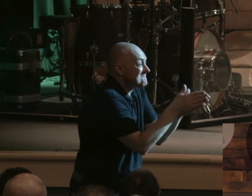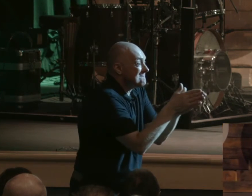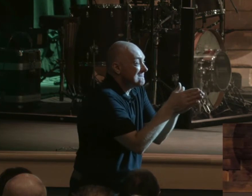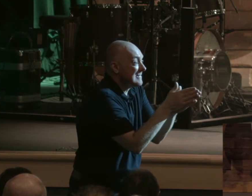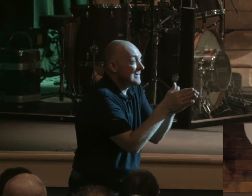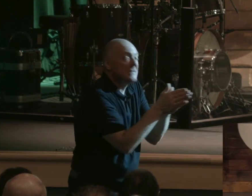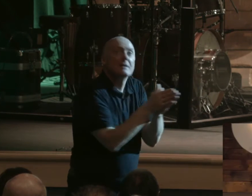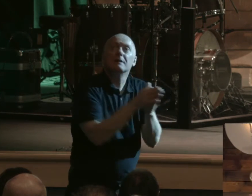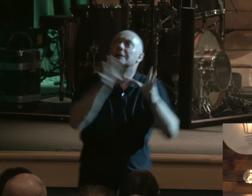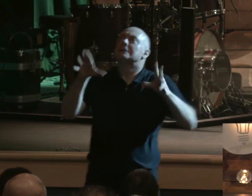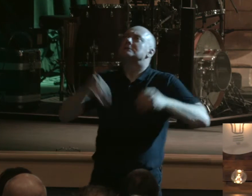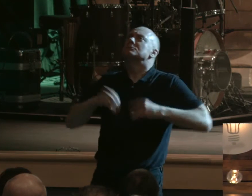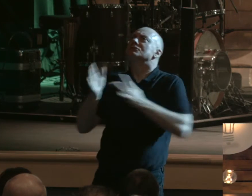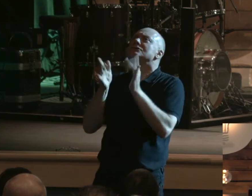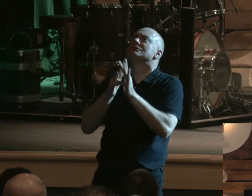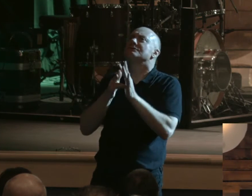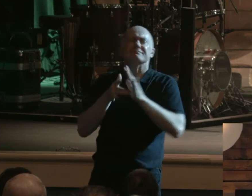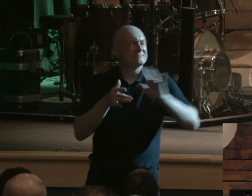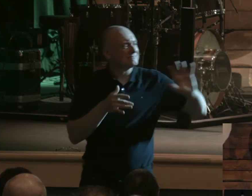different now.